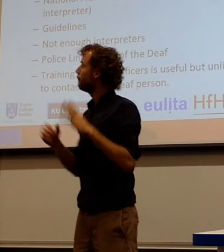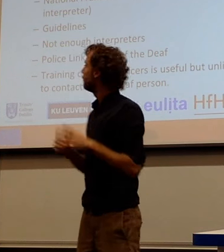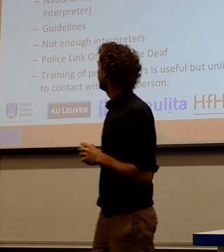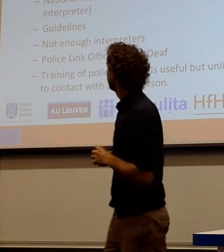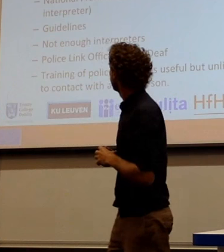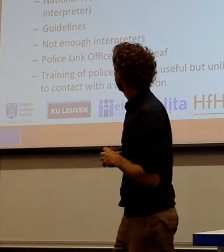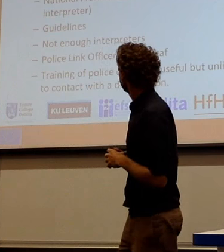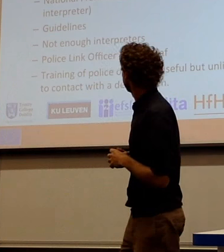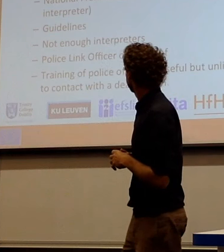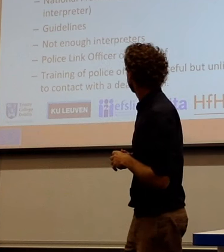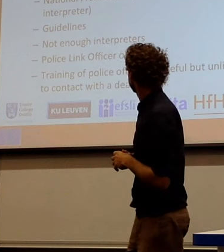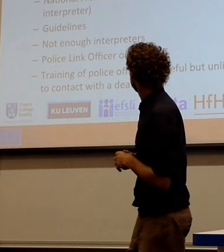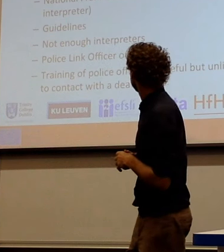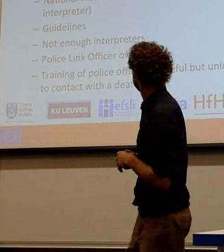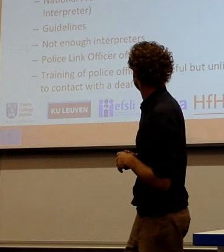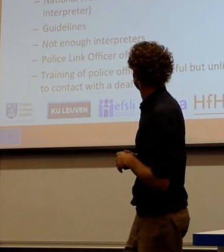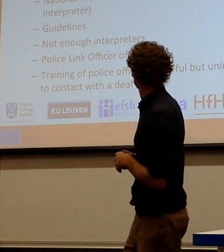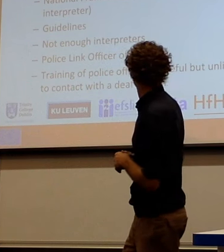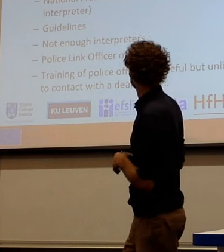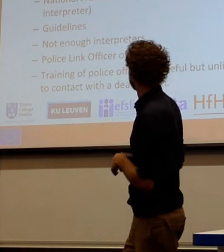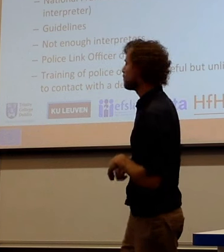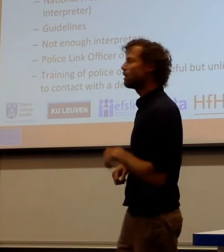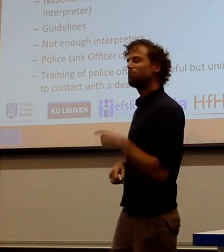police officers who don't have experience in dealing with deaf people.